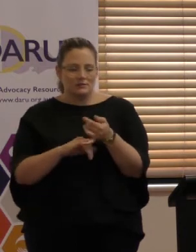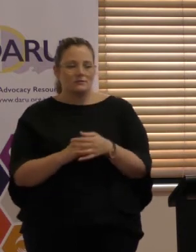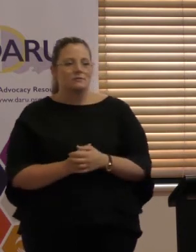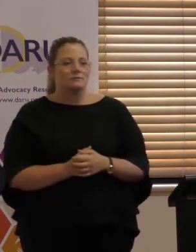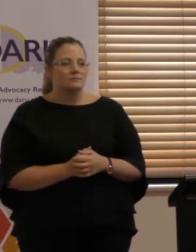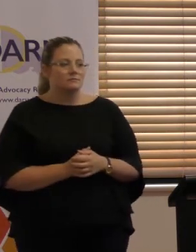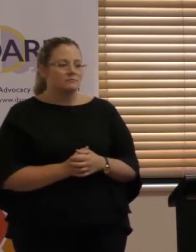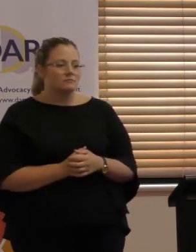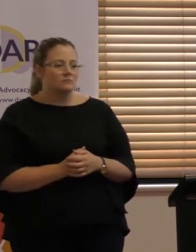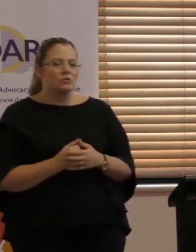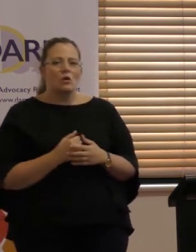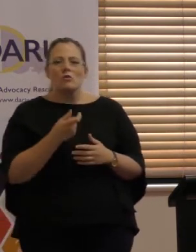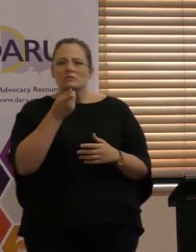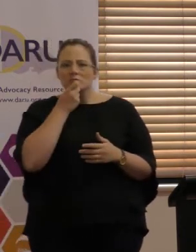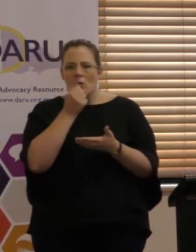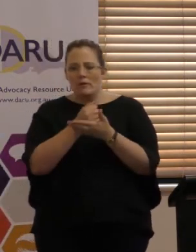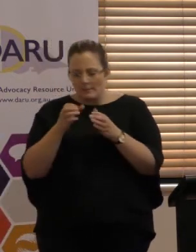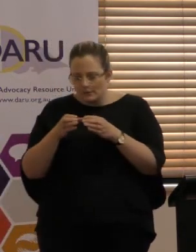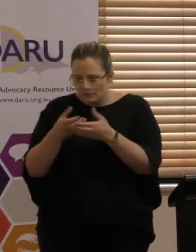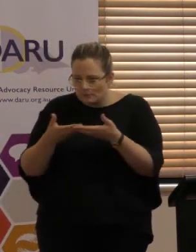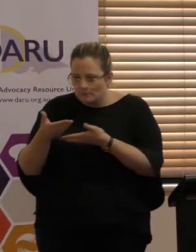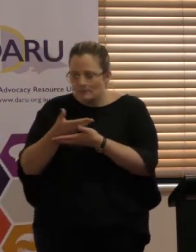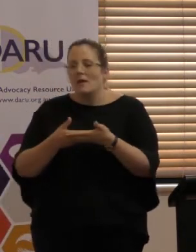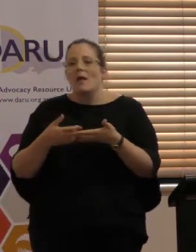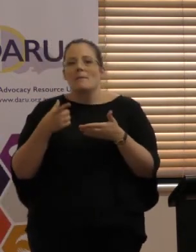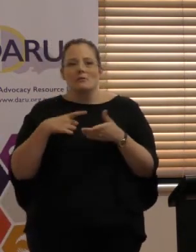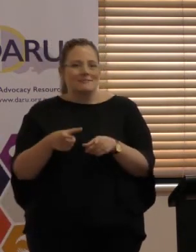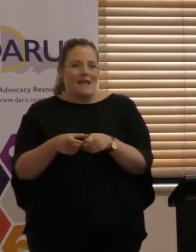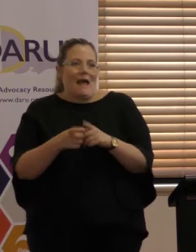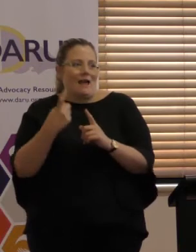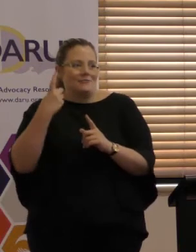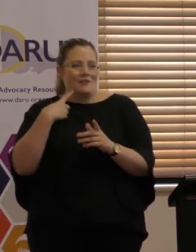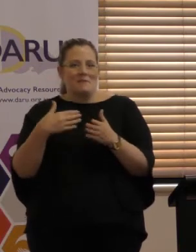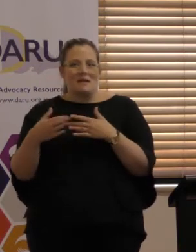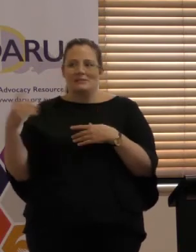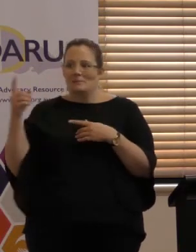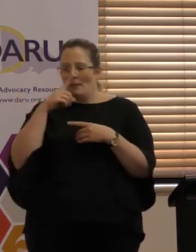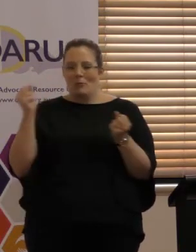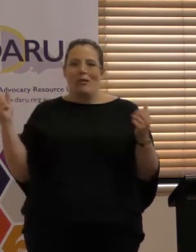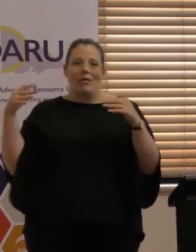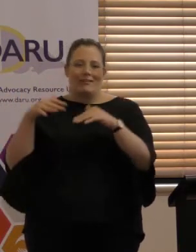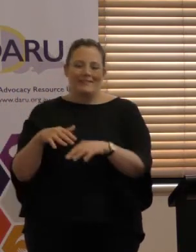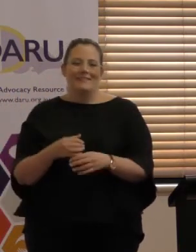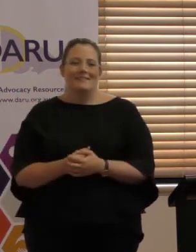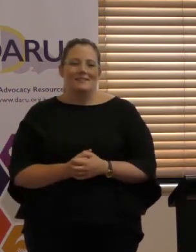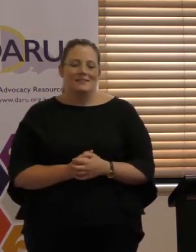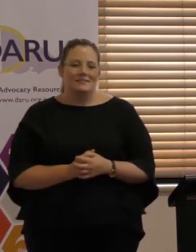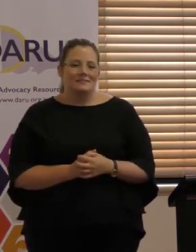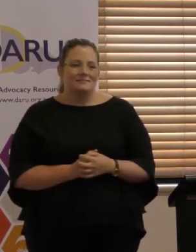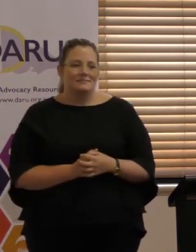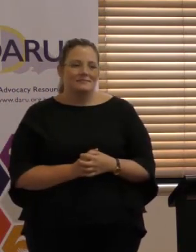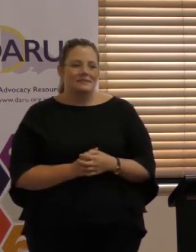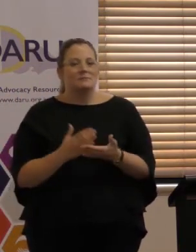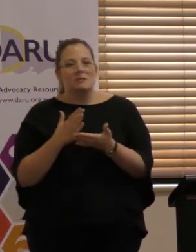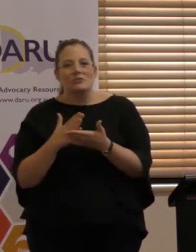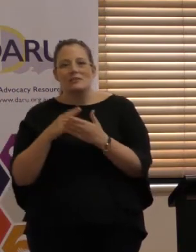relatively small numbers of young people with disability, because getting people together can be really difficult when, you know, young people